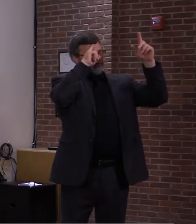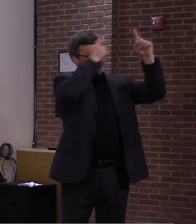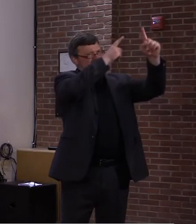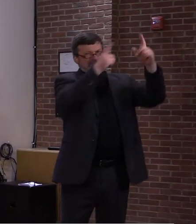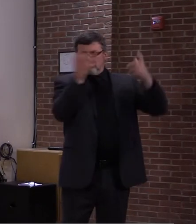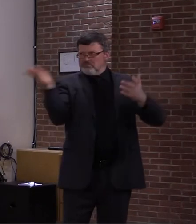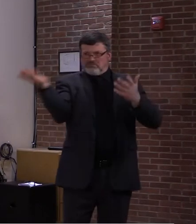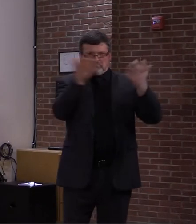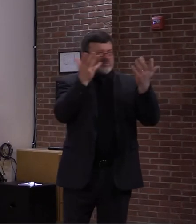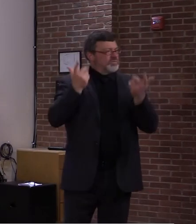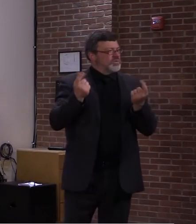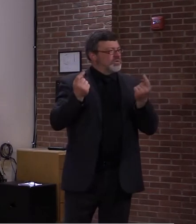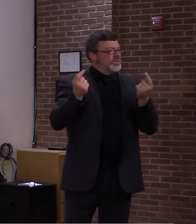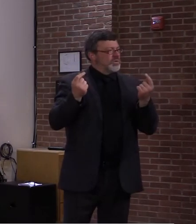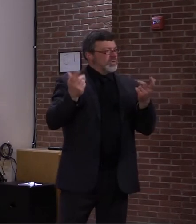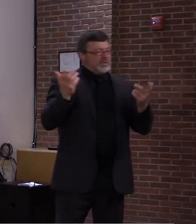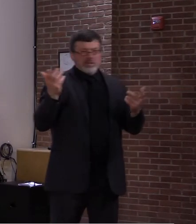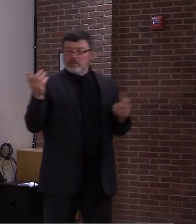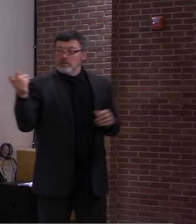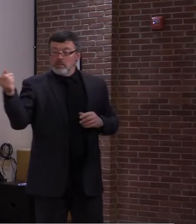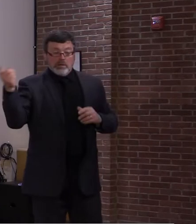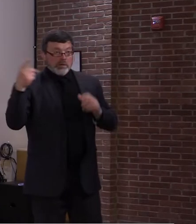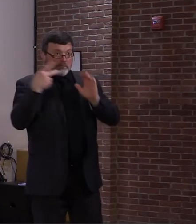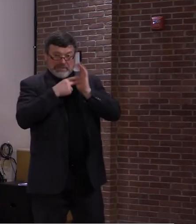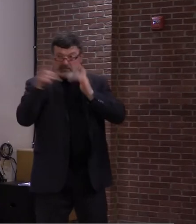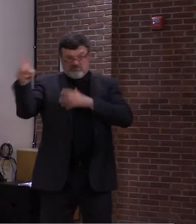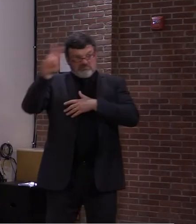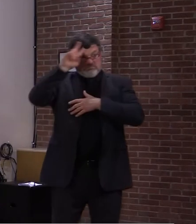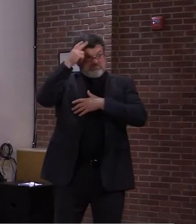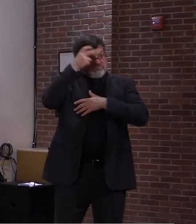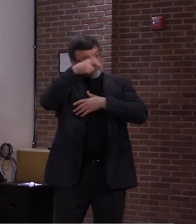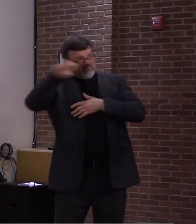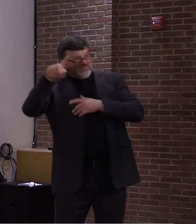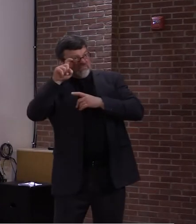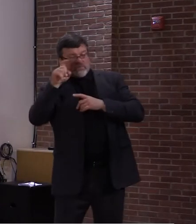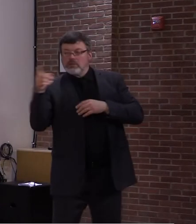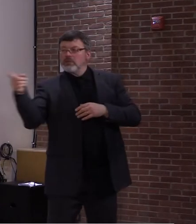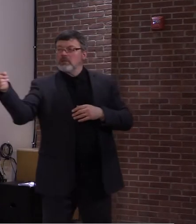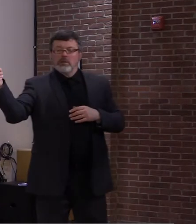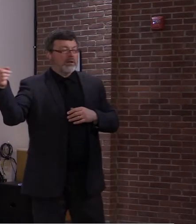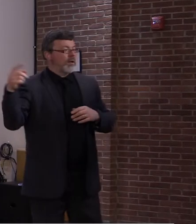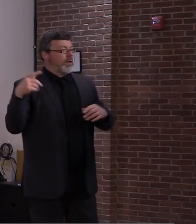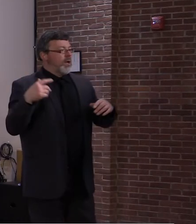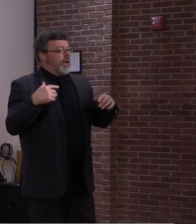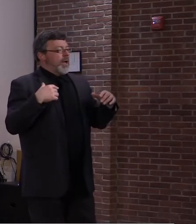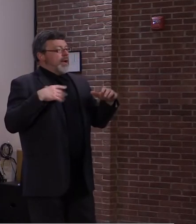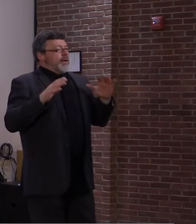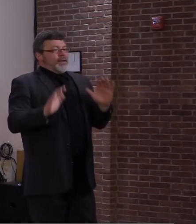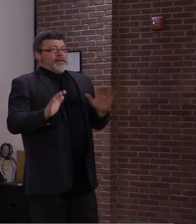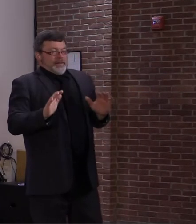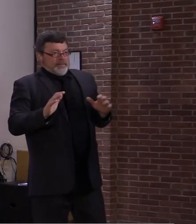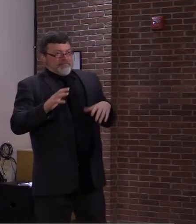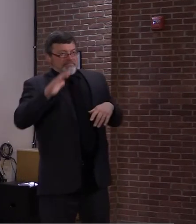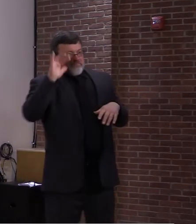admittedly, the moderate centrists are becoming further and further and fewer, regardless